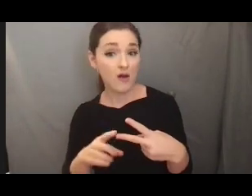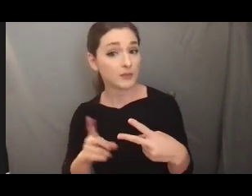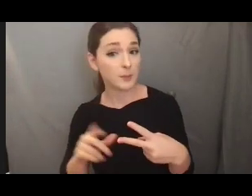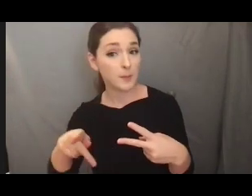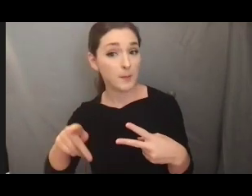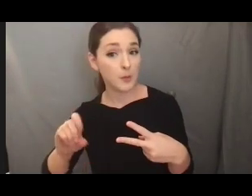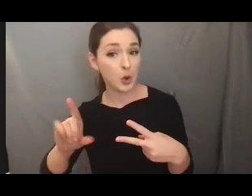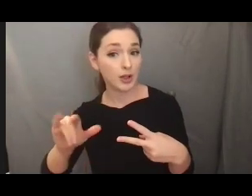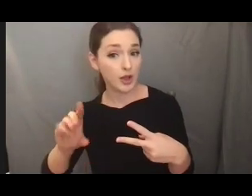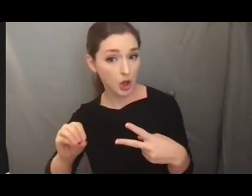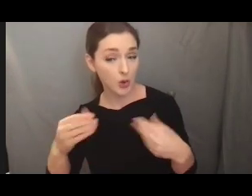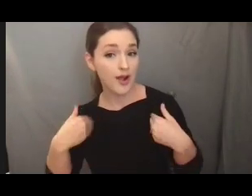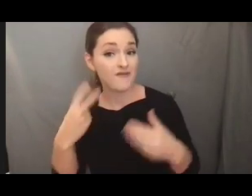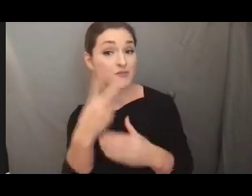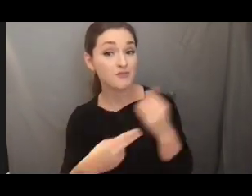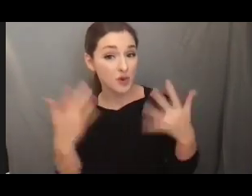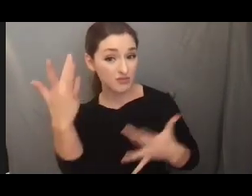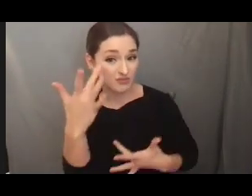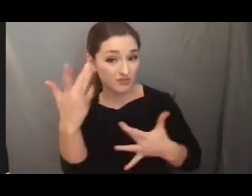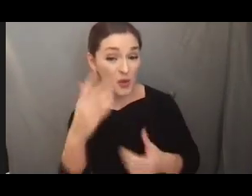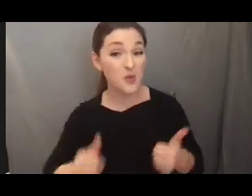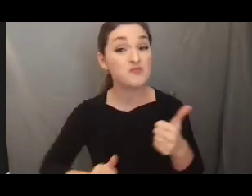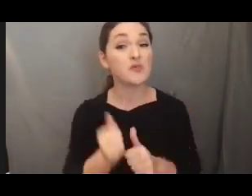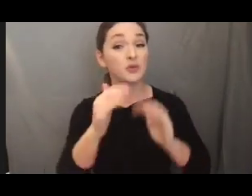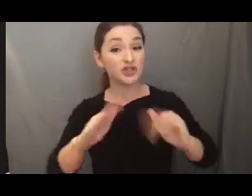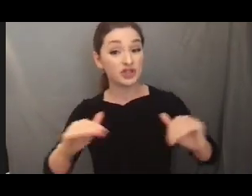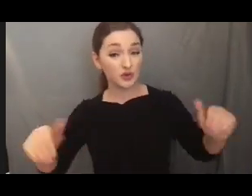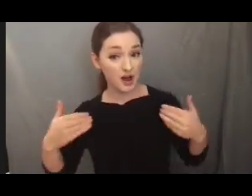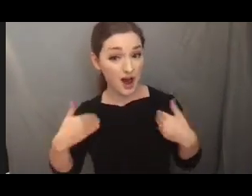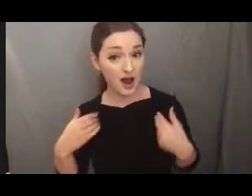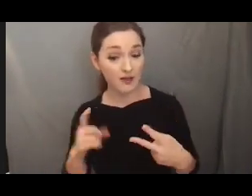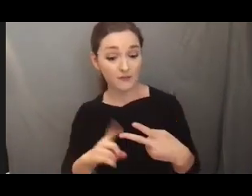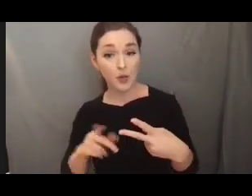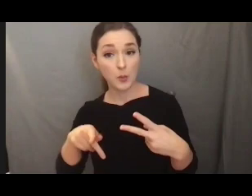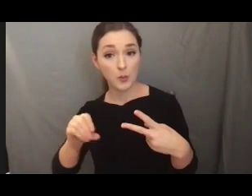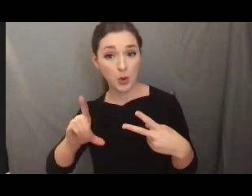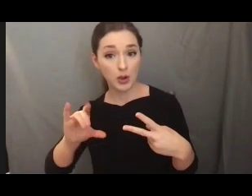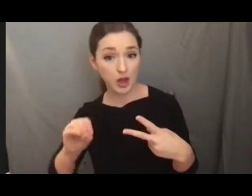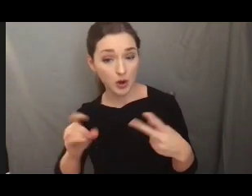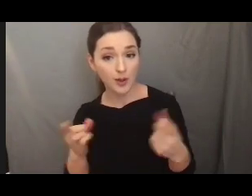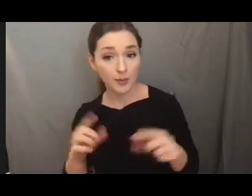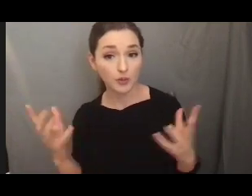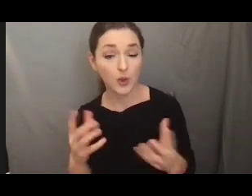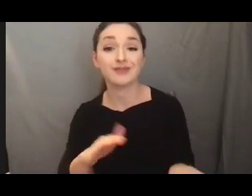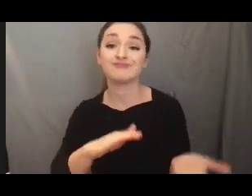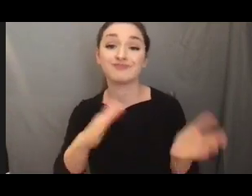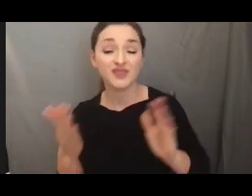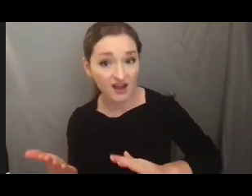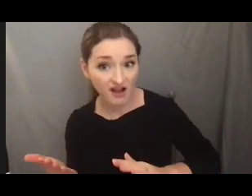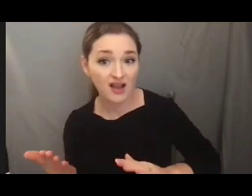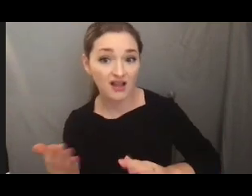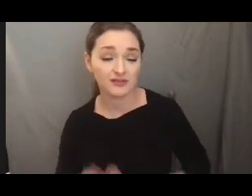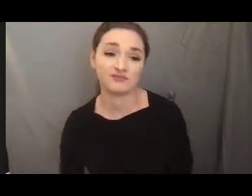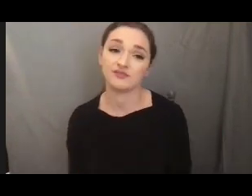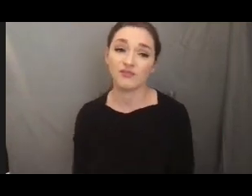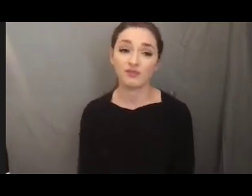either died or were permanently crippled. There was no cure. The news spread around Clarksville.